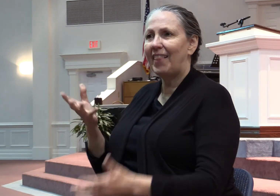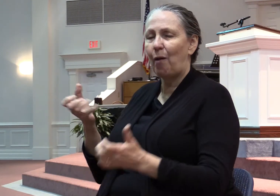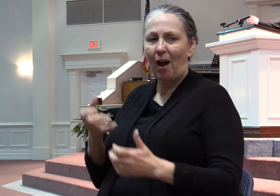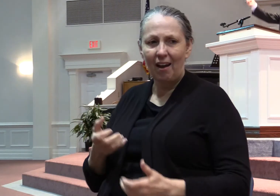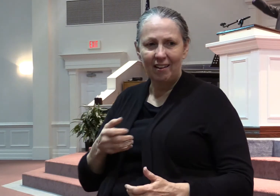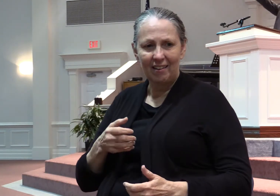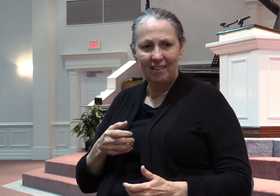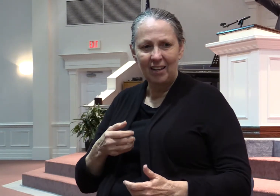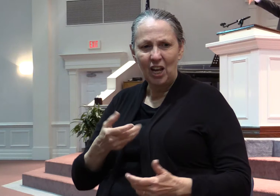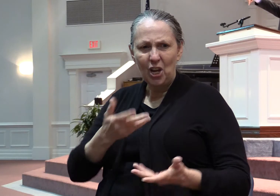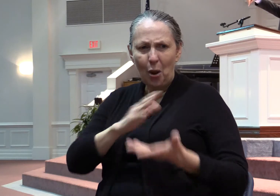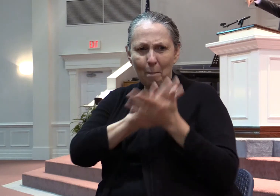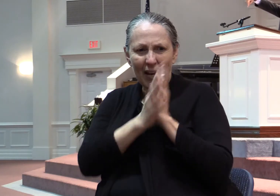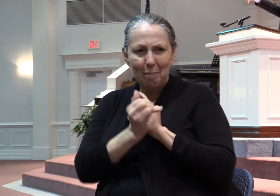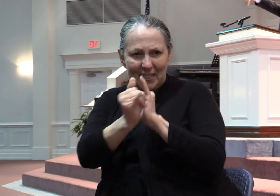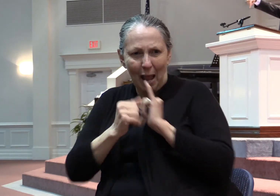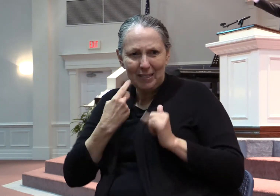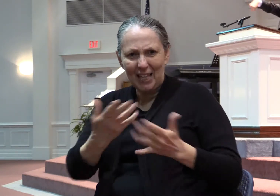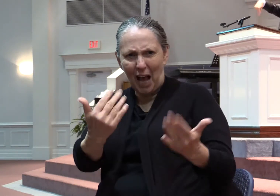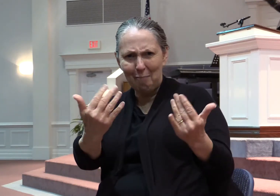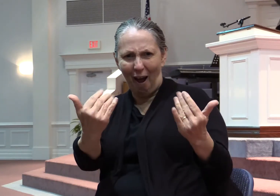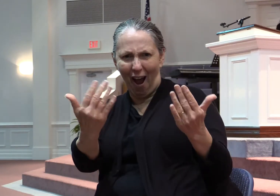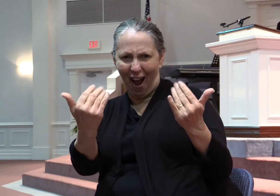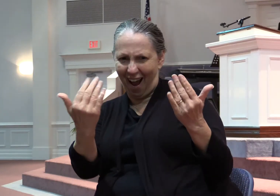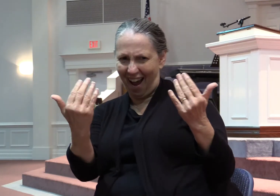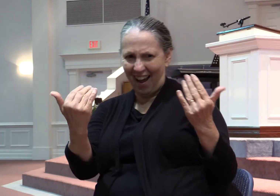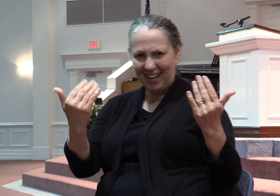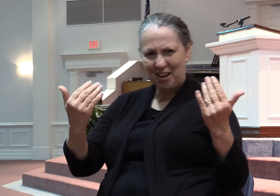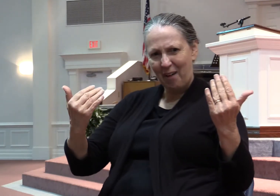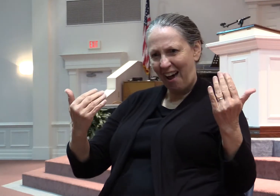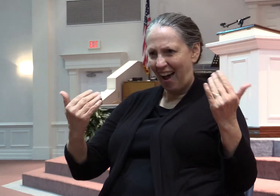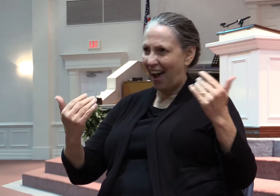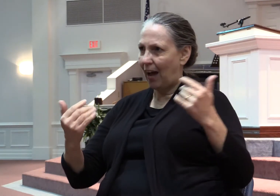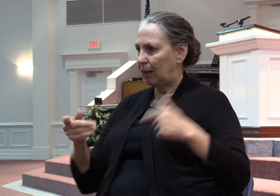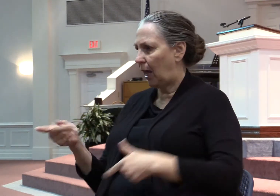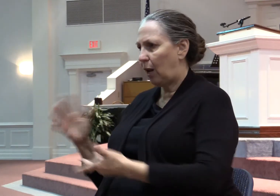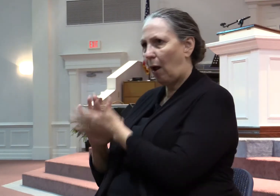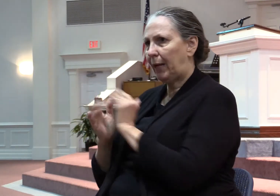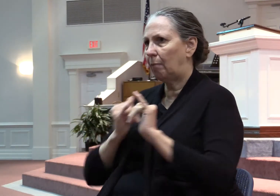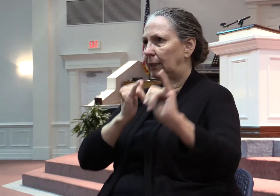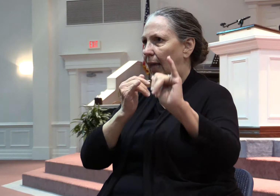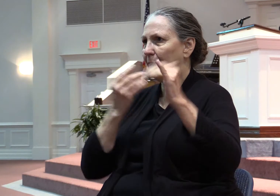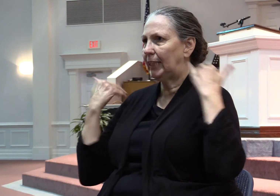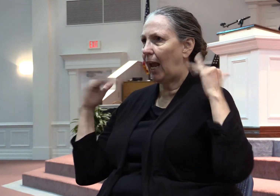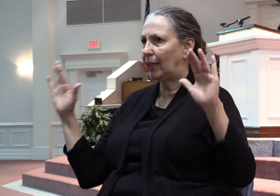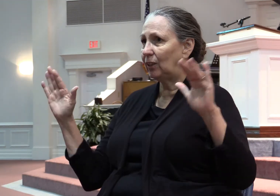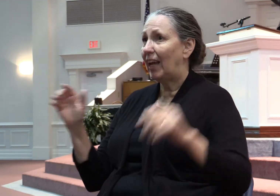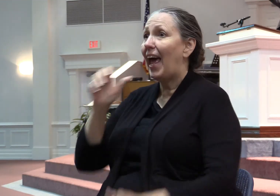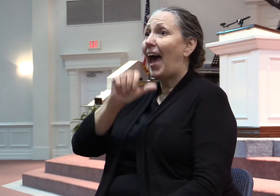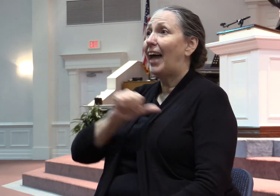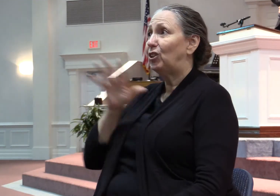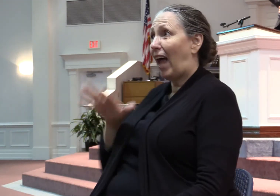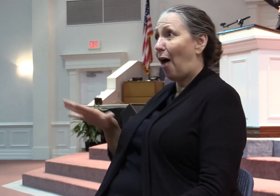from heaven to become like them instead of them becoming like the men from heaven. Right. And there's a spirit in our world today